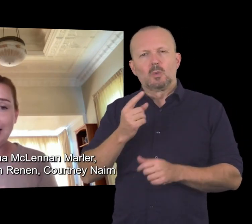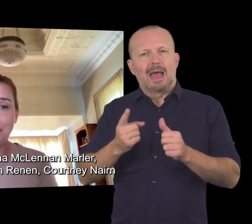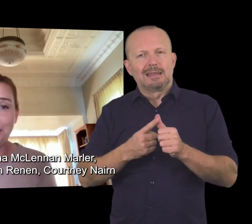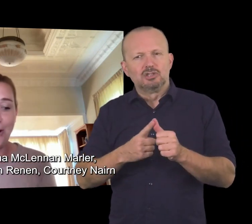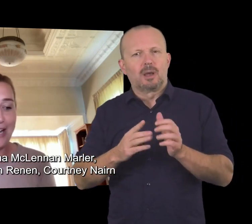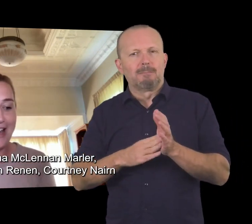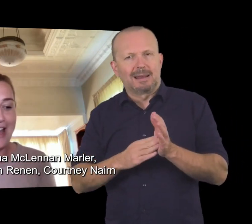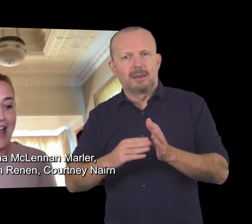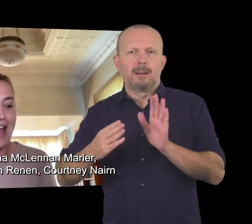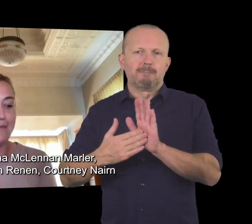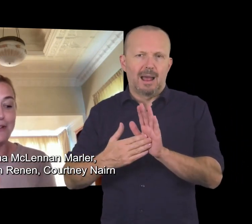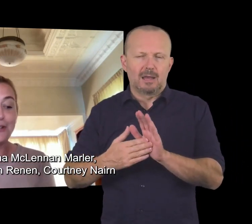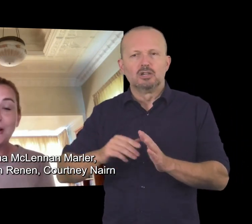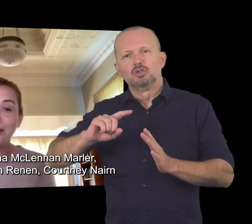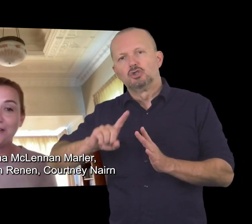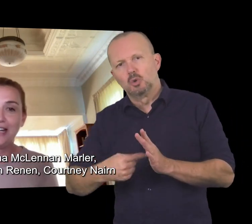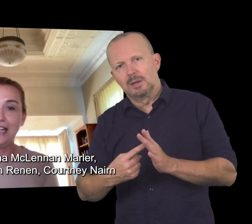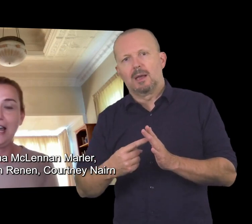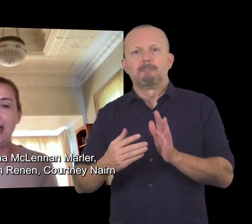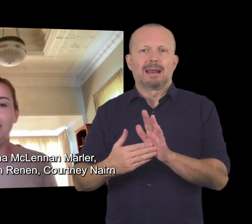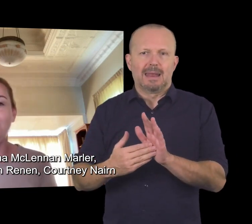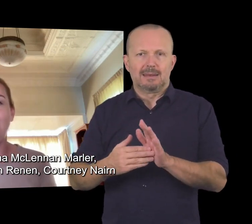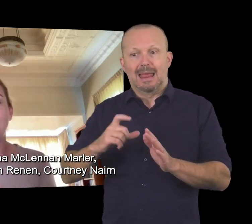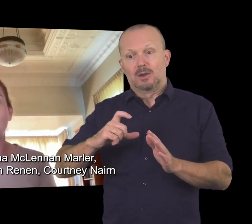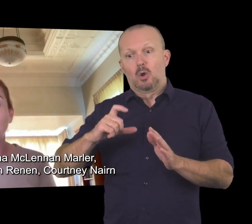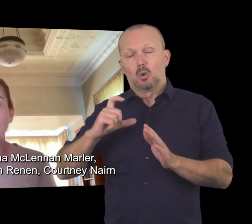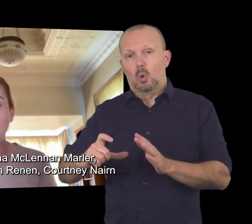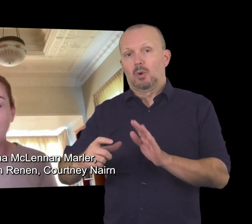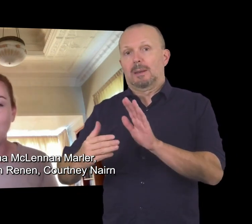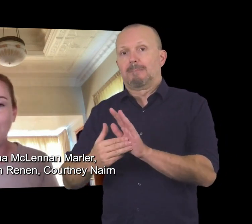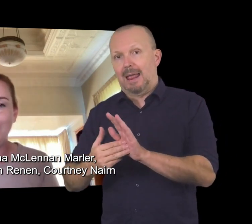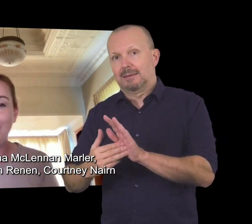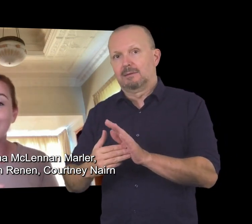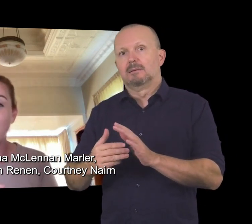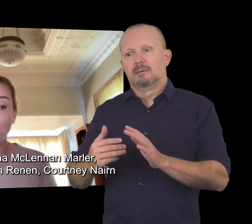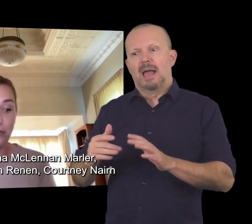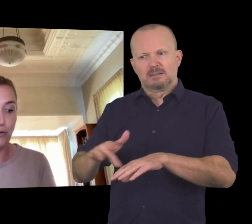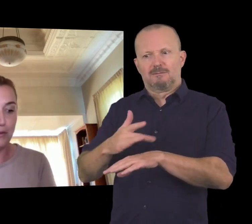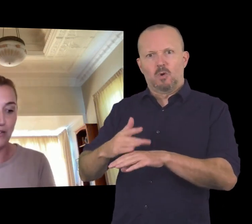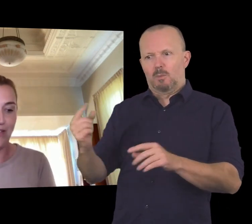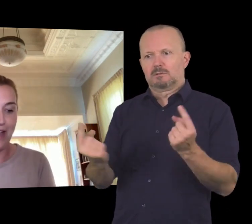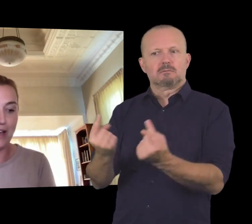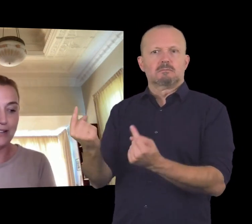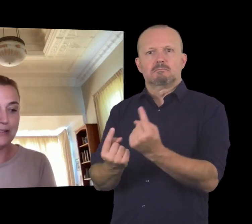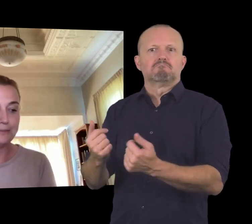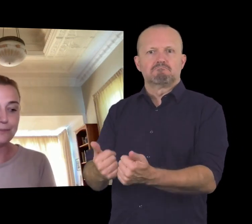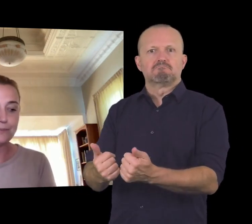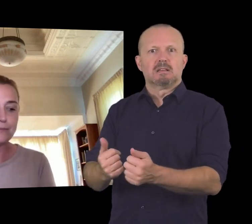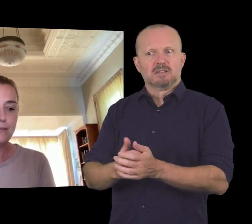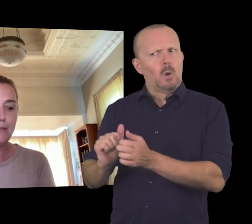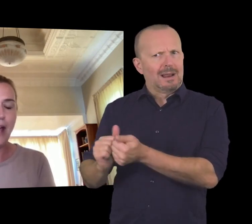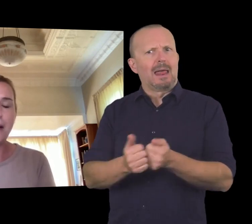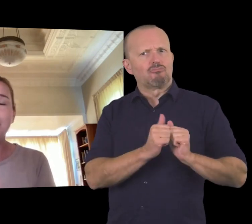Alicia McLennan-Marla, with Julie Van Rennen and Courtney Nairn as our performers in that.